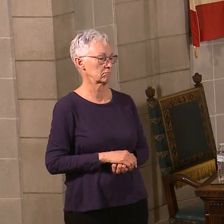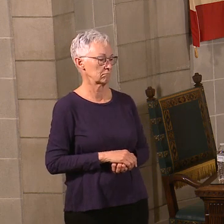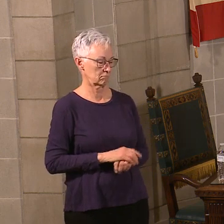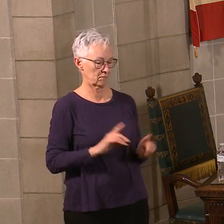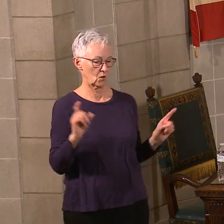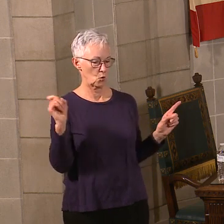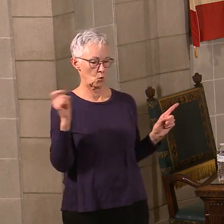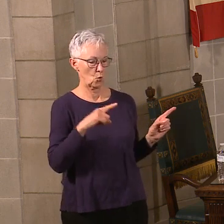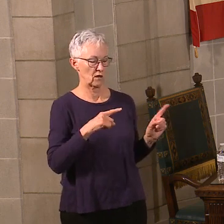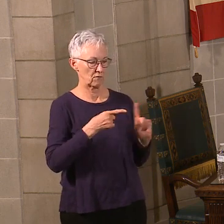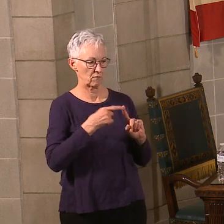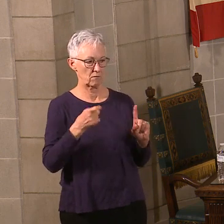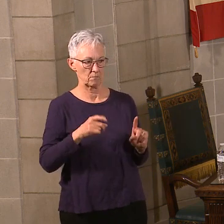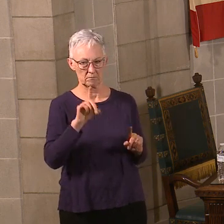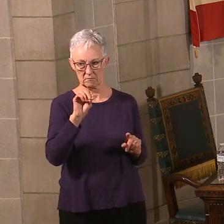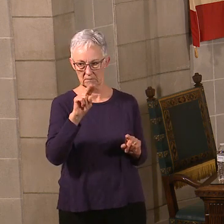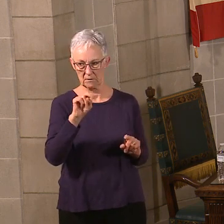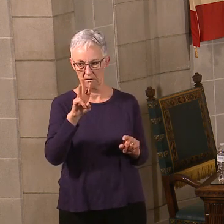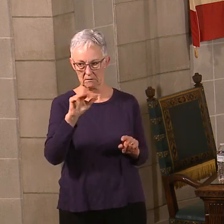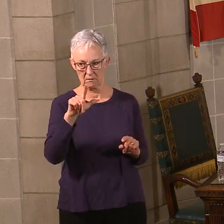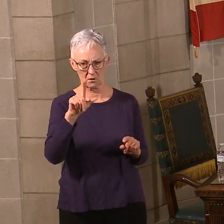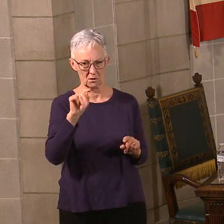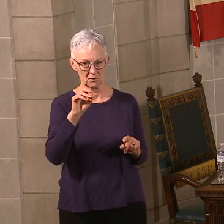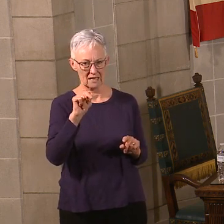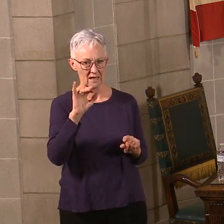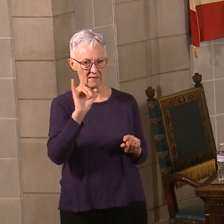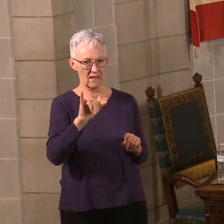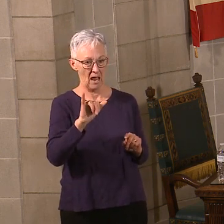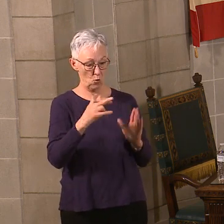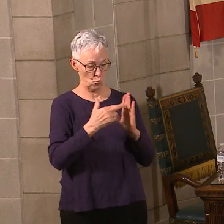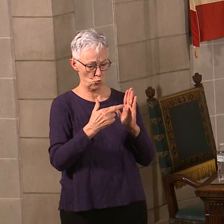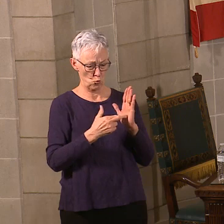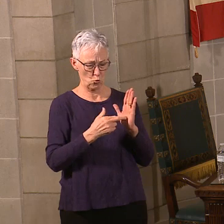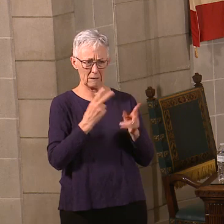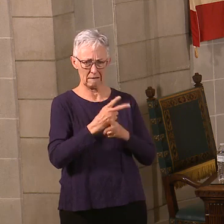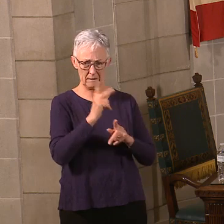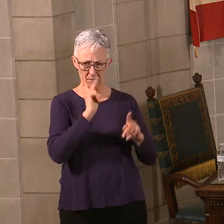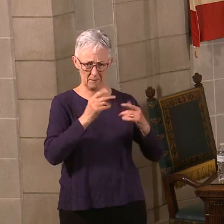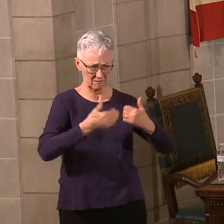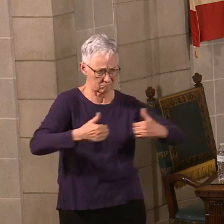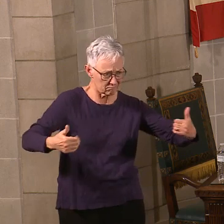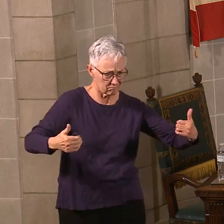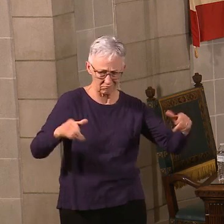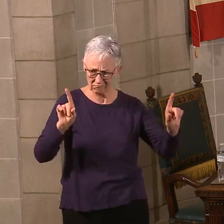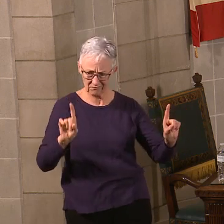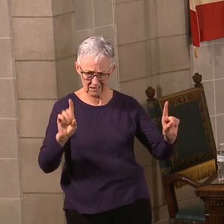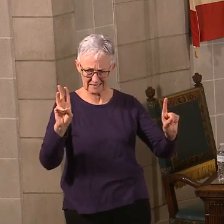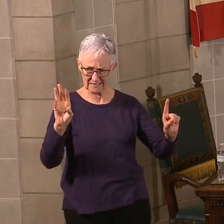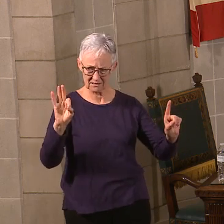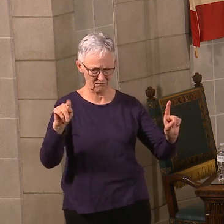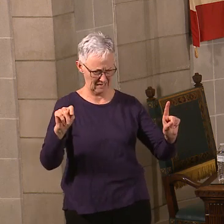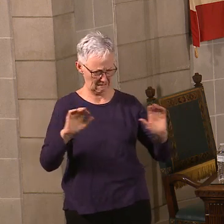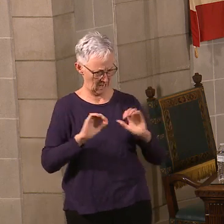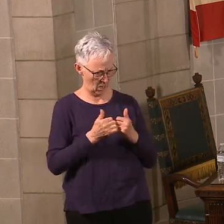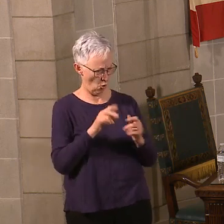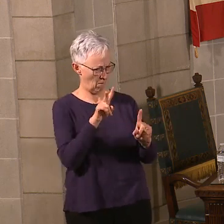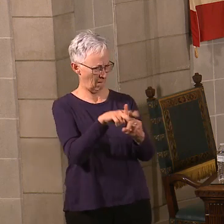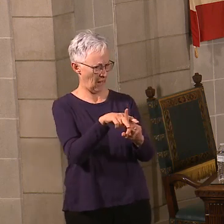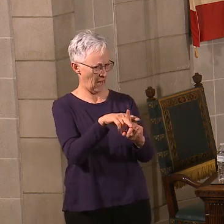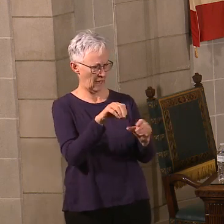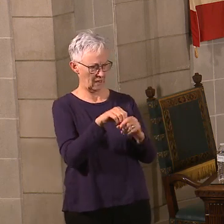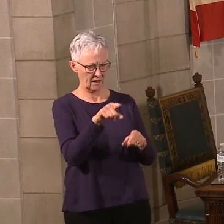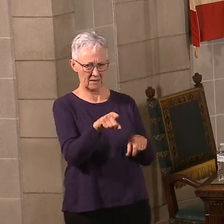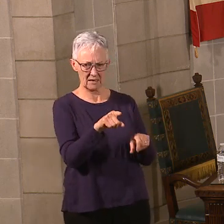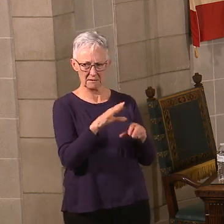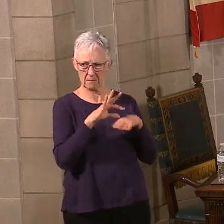So the question from Don Walton was, how do you apply the 6-foot rule to manufacturers like meat processing and so forth? Again, folks, the 6-foot rule